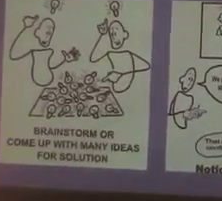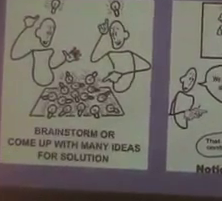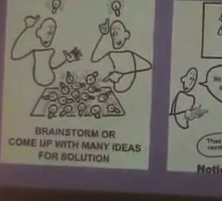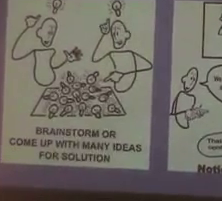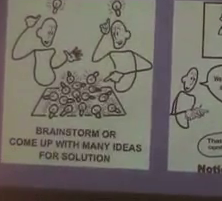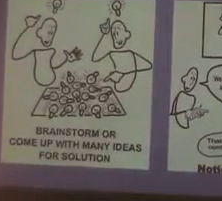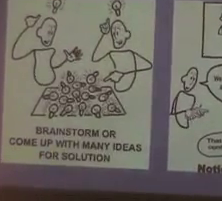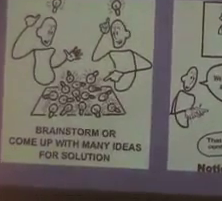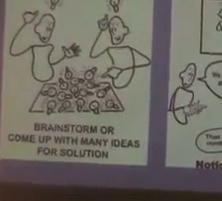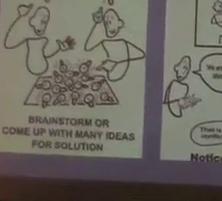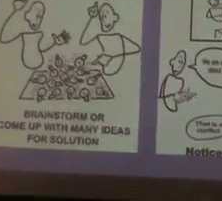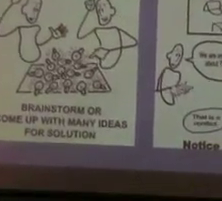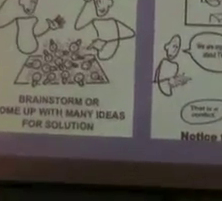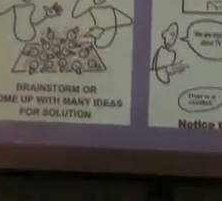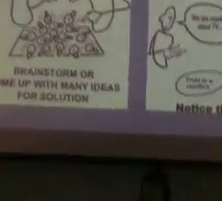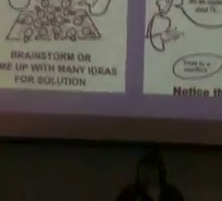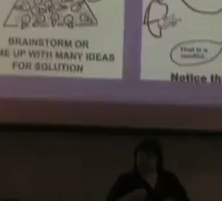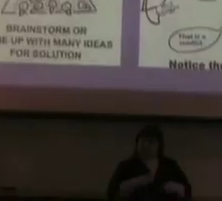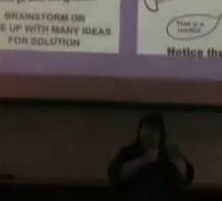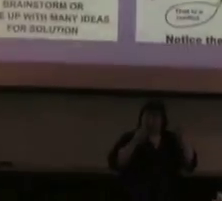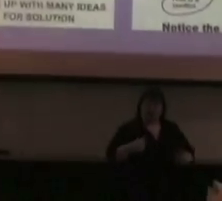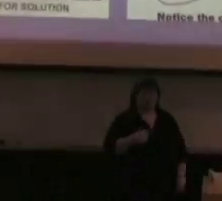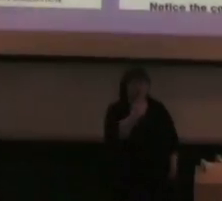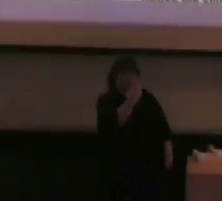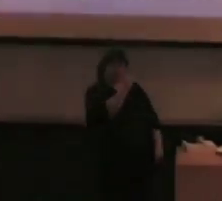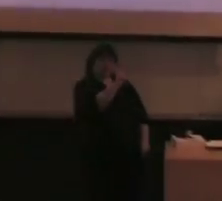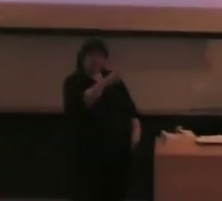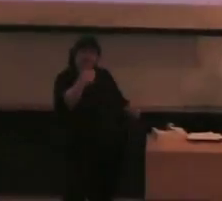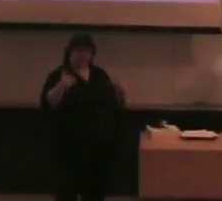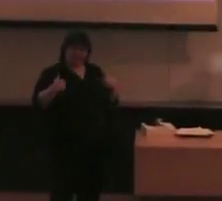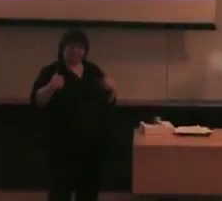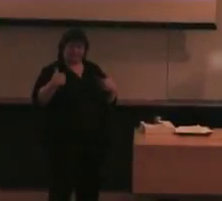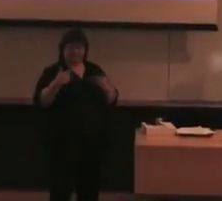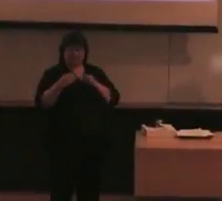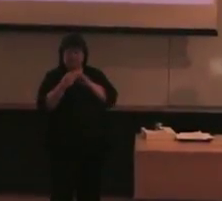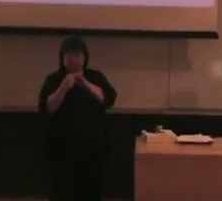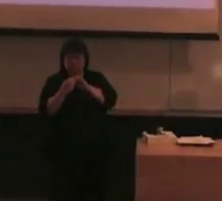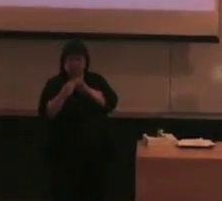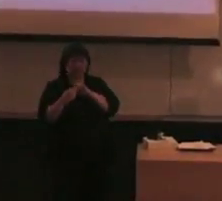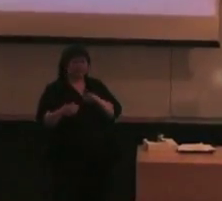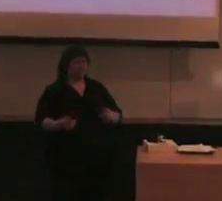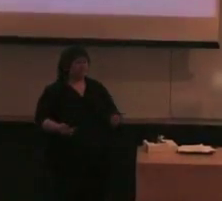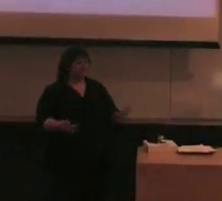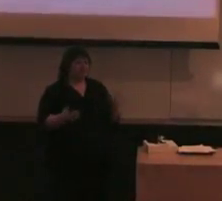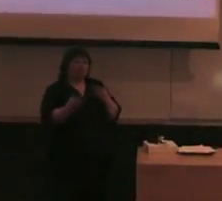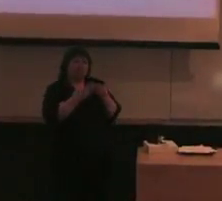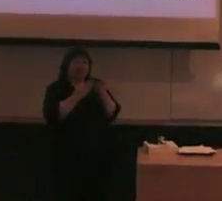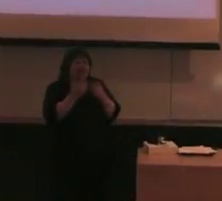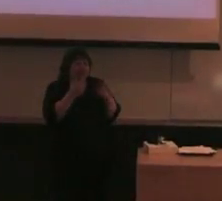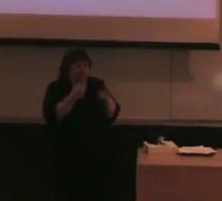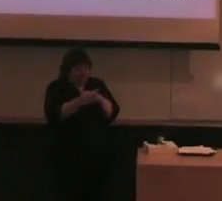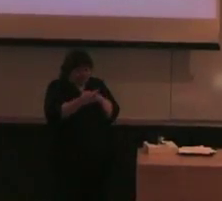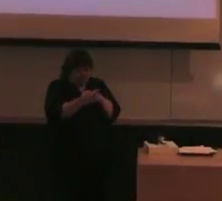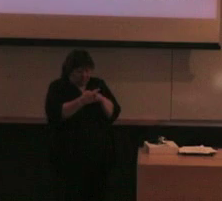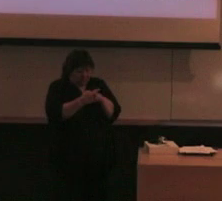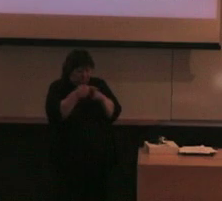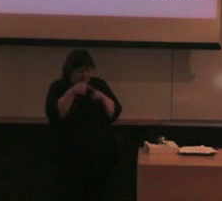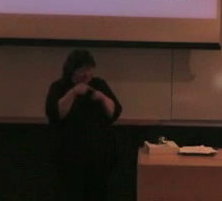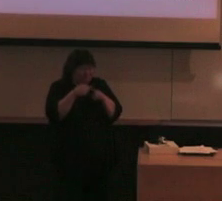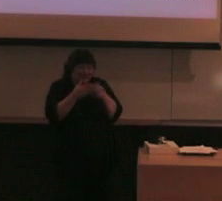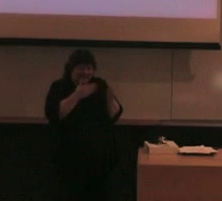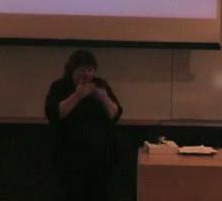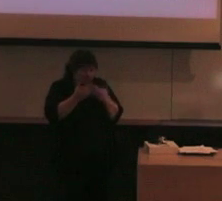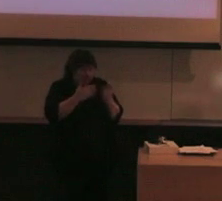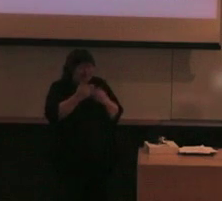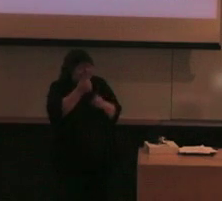say, a TV remotes, because they want to watch the same TV, because we only have one TV. Whatever the conflict is